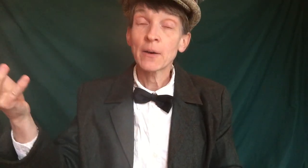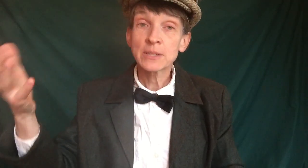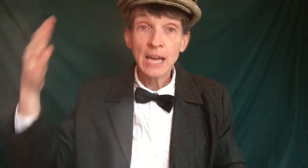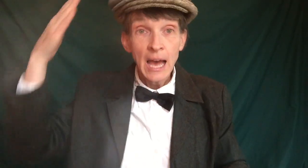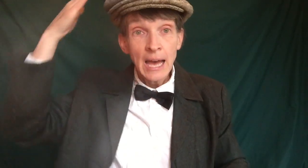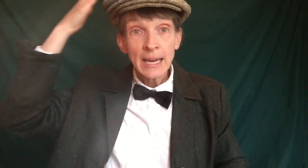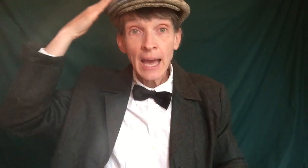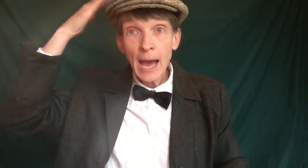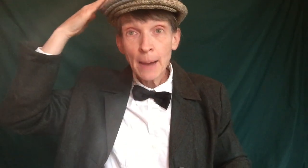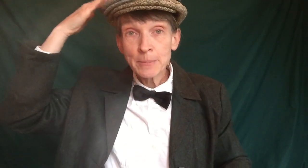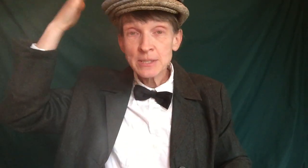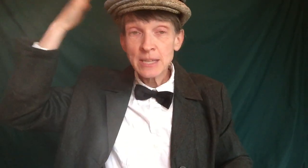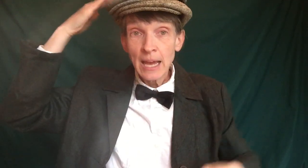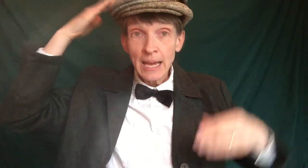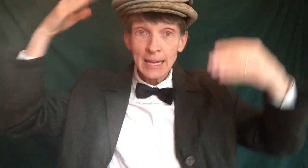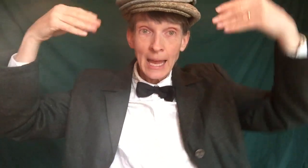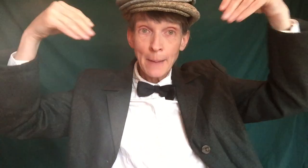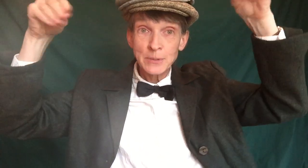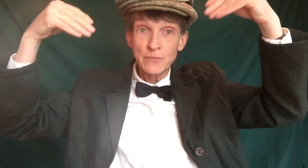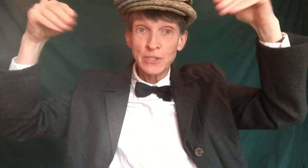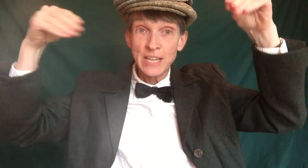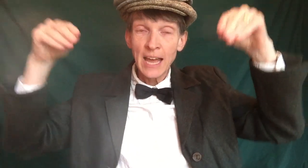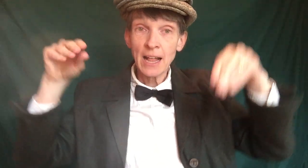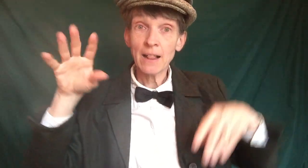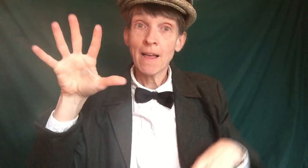out, "Caps! Caps for sale!